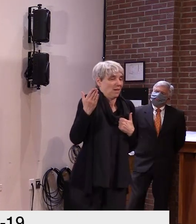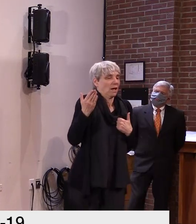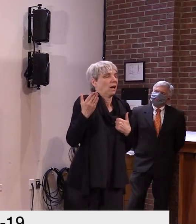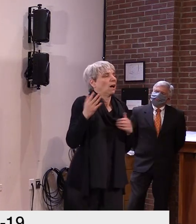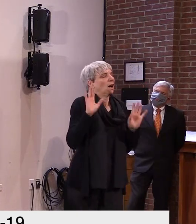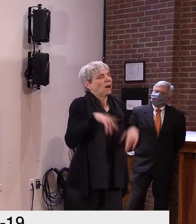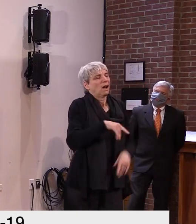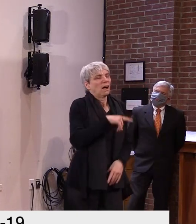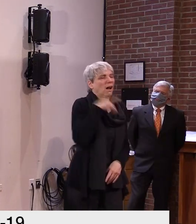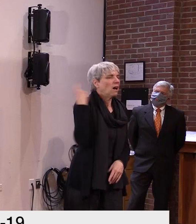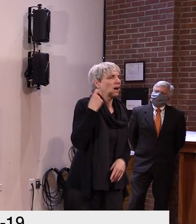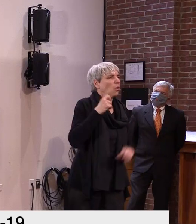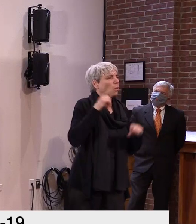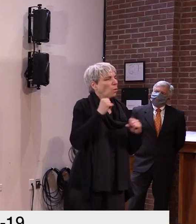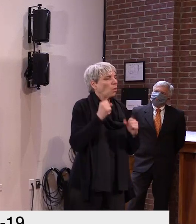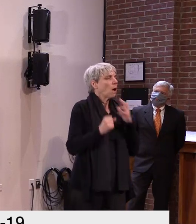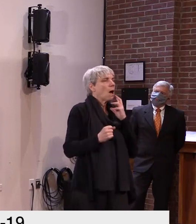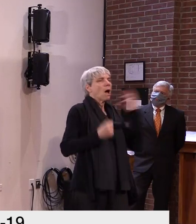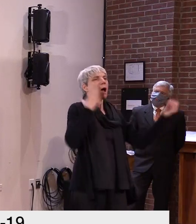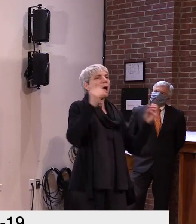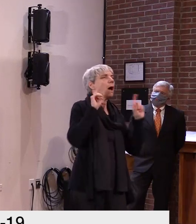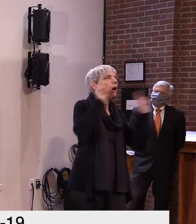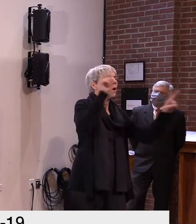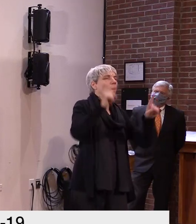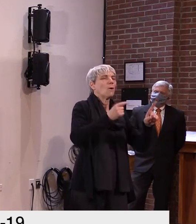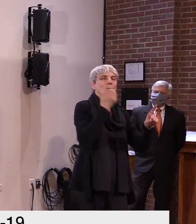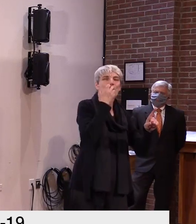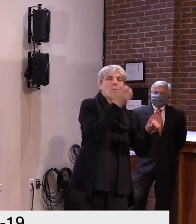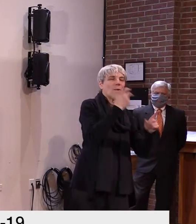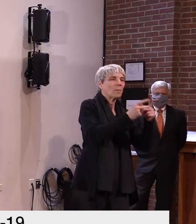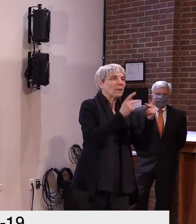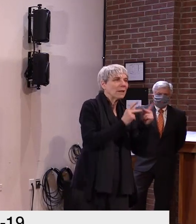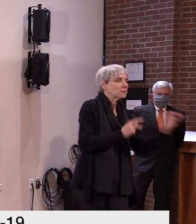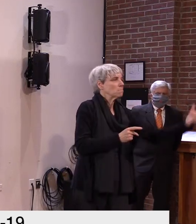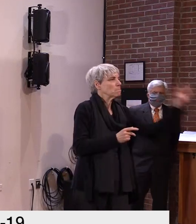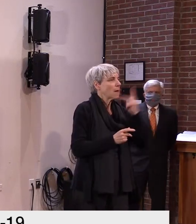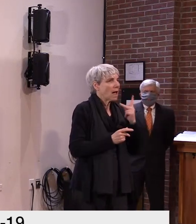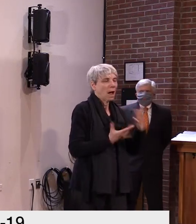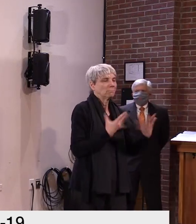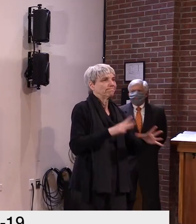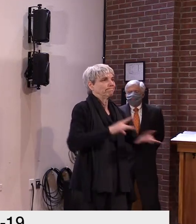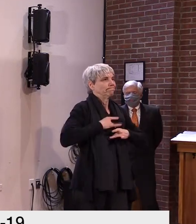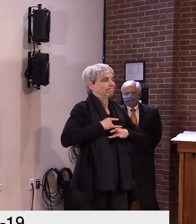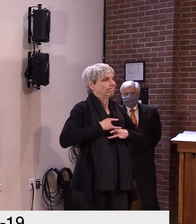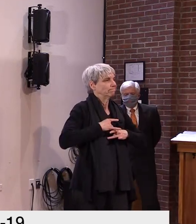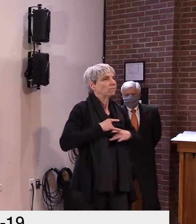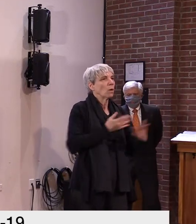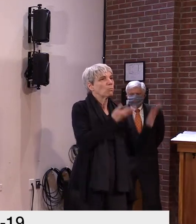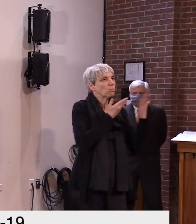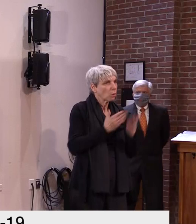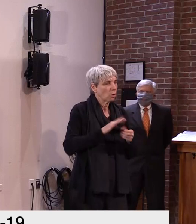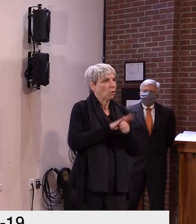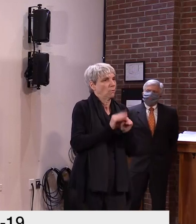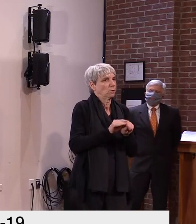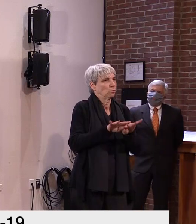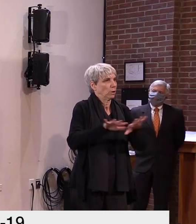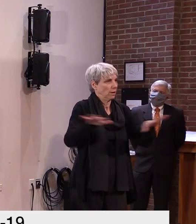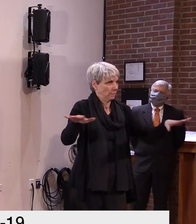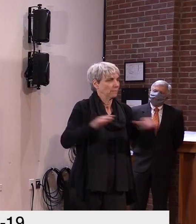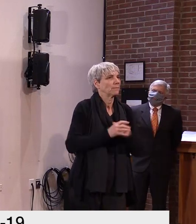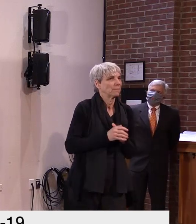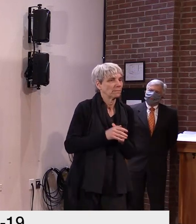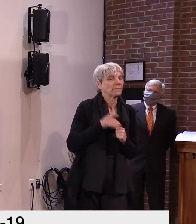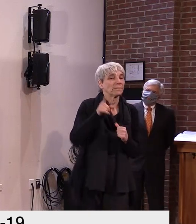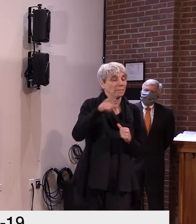then returning back home with infection. She noted, similar to our Vermont data, that much